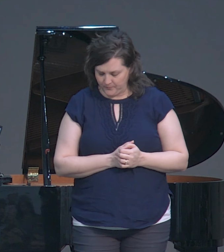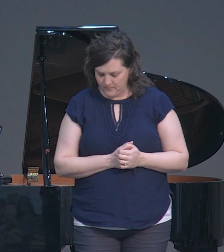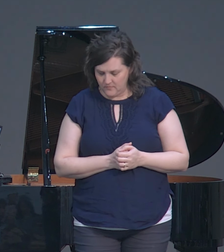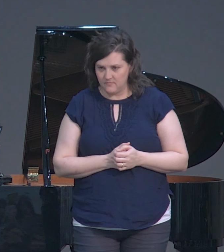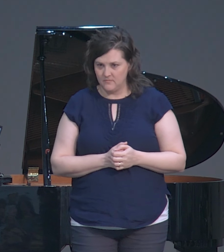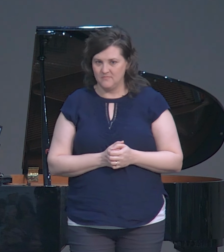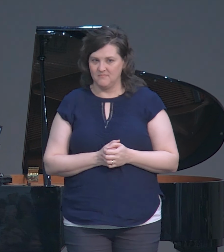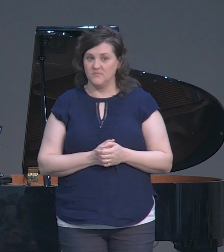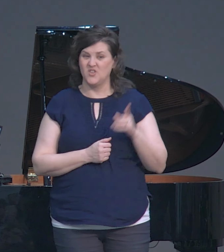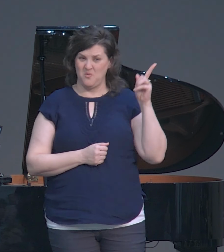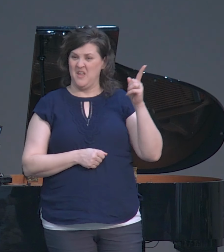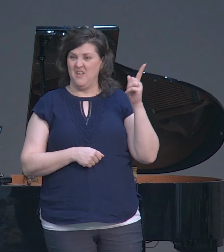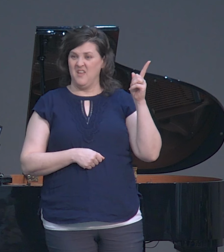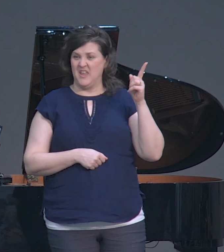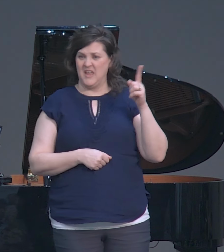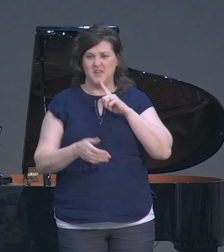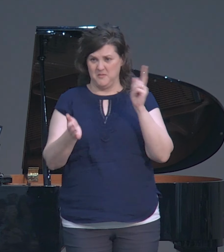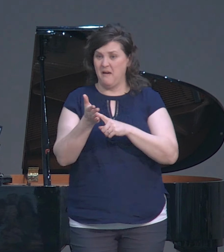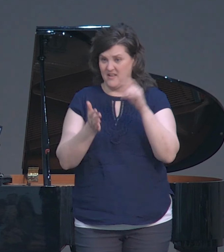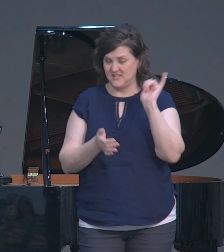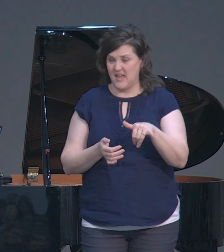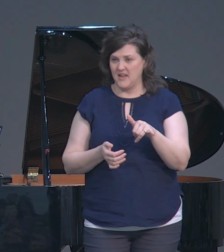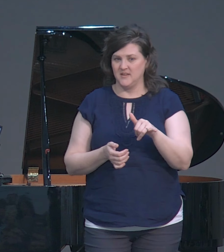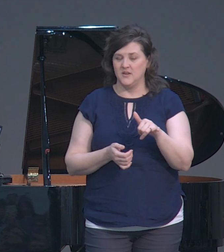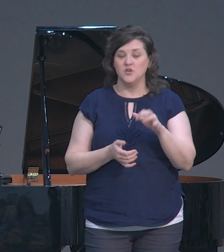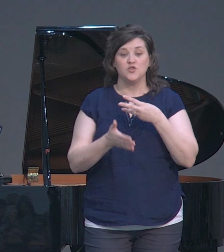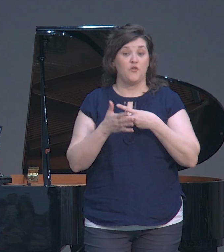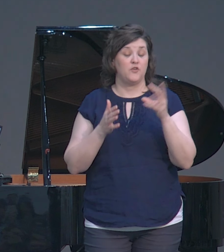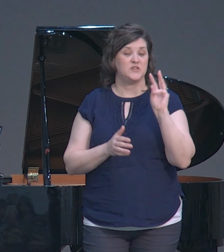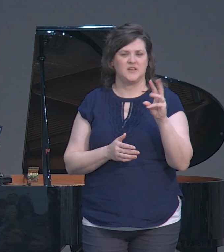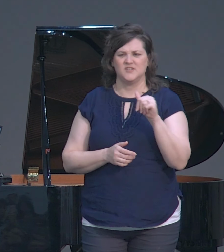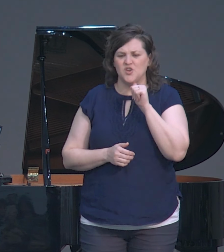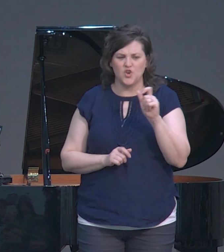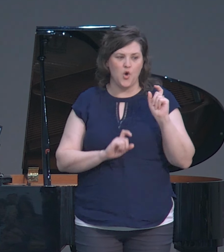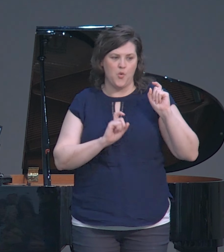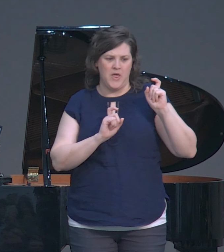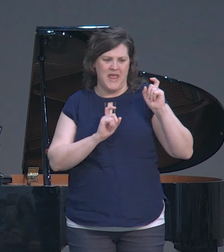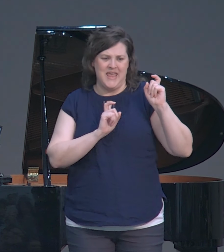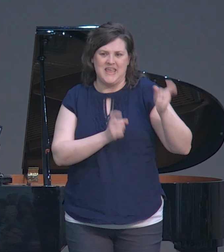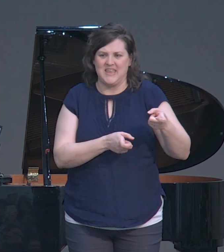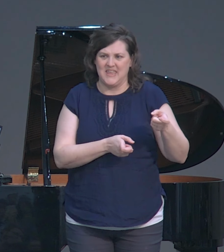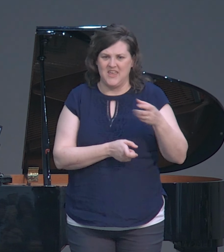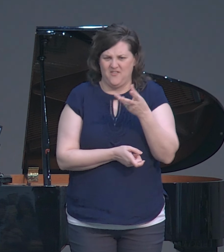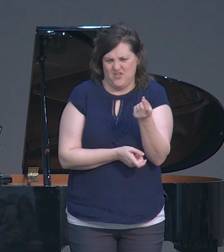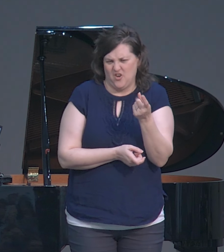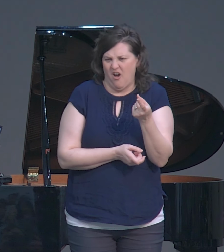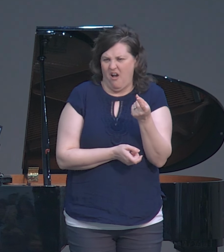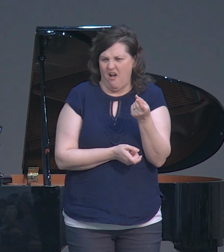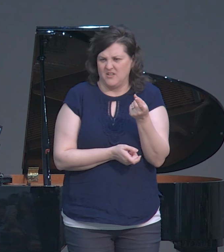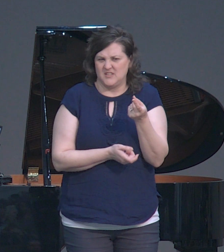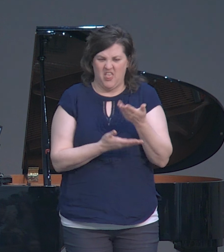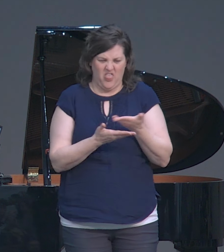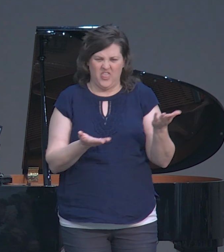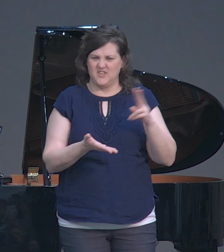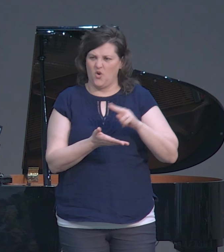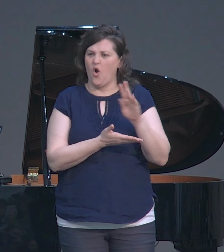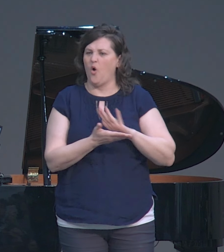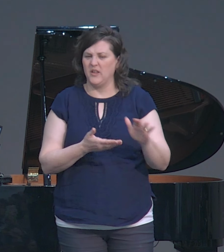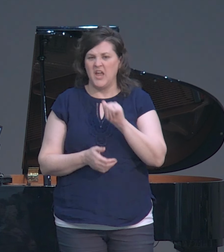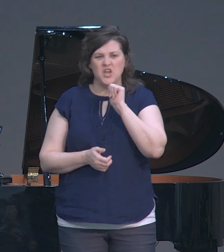You are called to wise discernment. Verse 6, do not give dogs what is holy, and do not throw your pearls before pigs, lest they